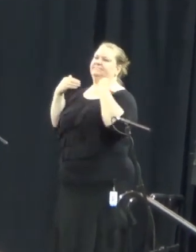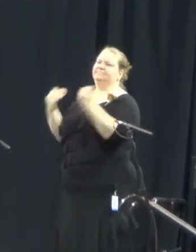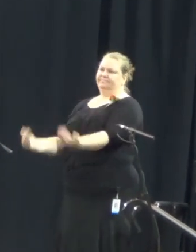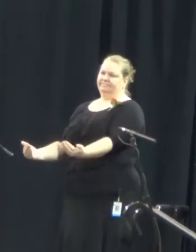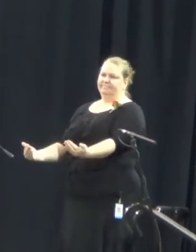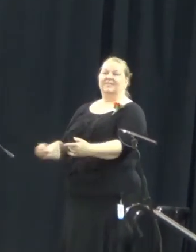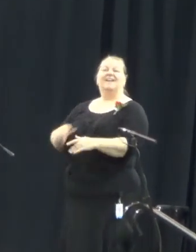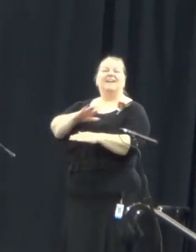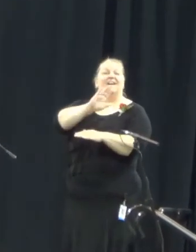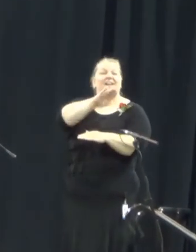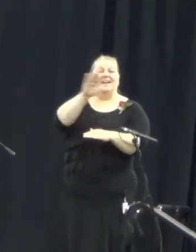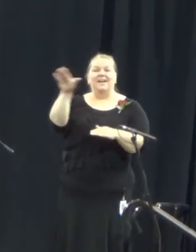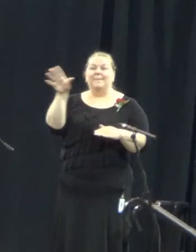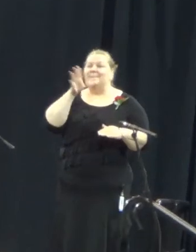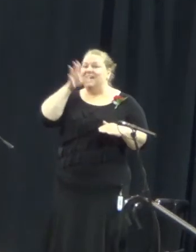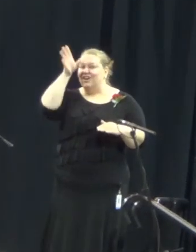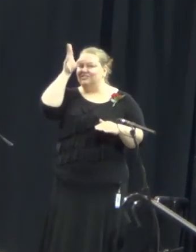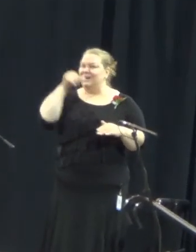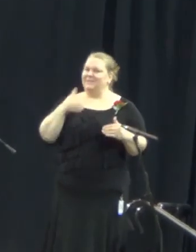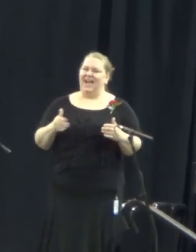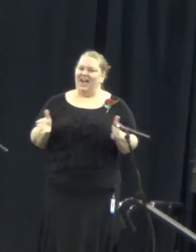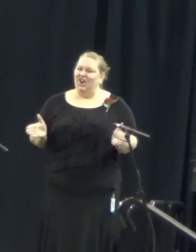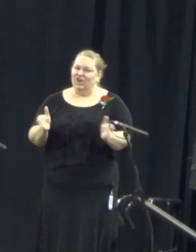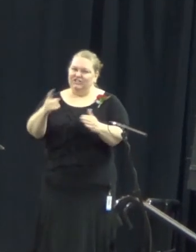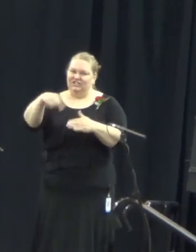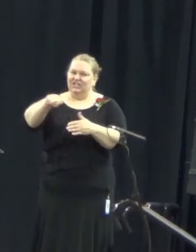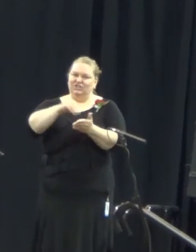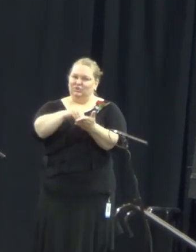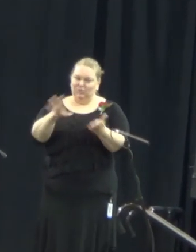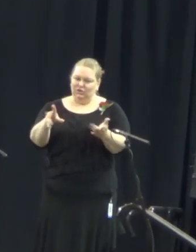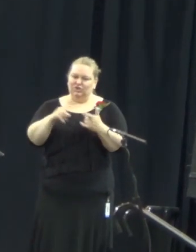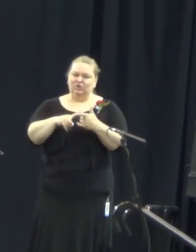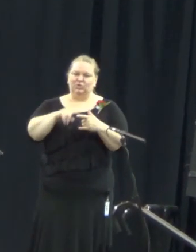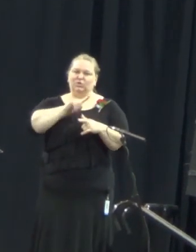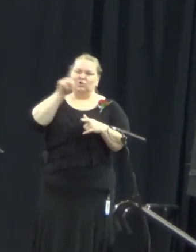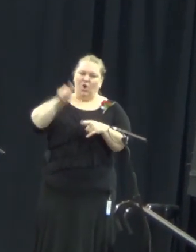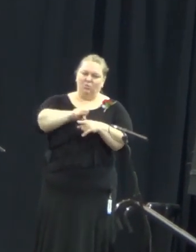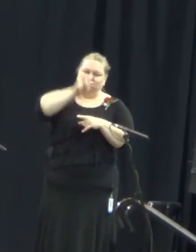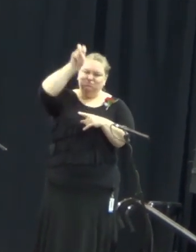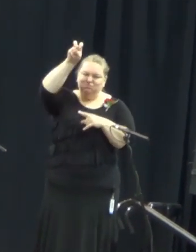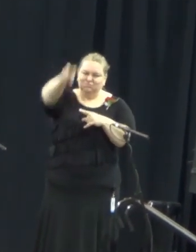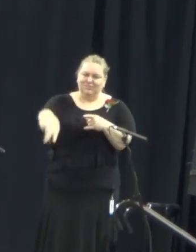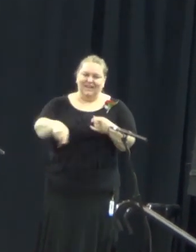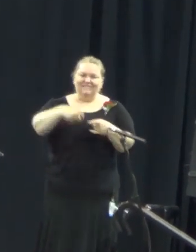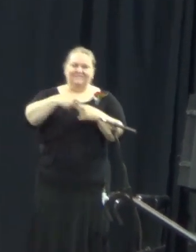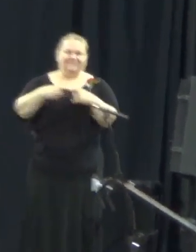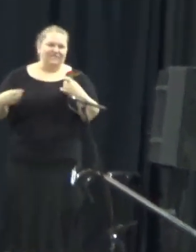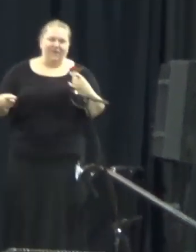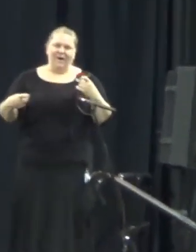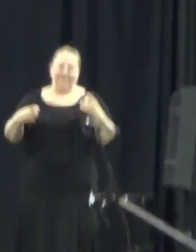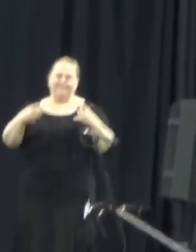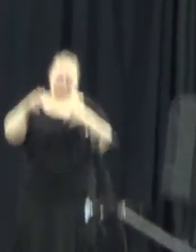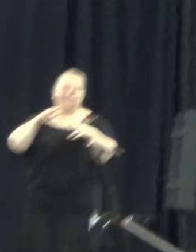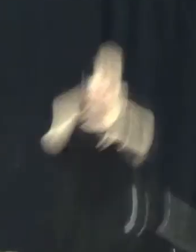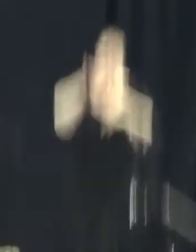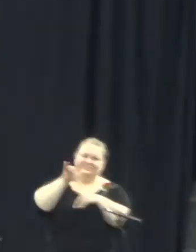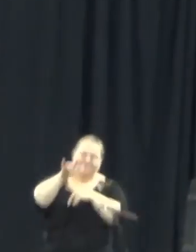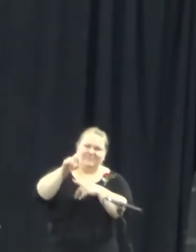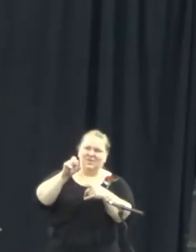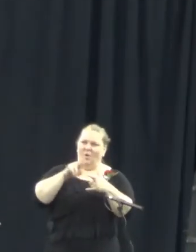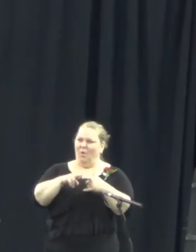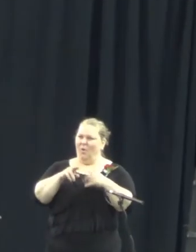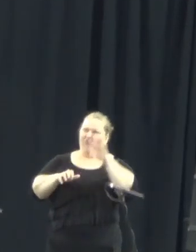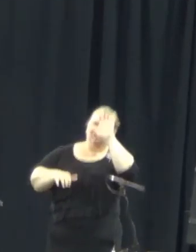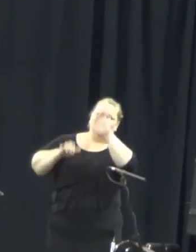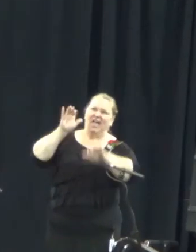Now, parents, I'm not urging your students to go parachute jumping or climb, or free climb, sheer rock walls in